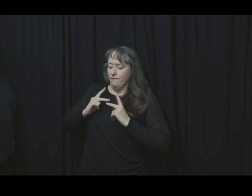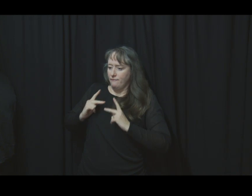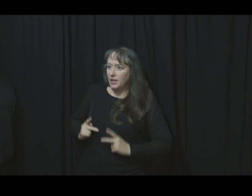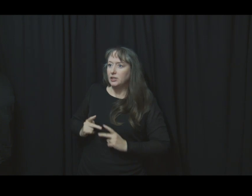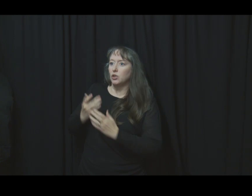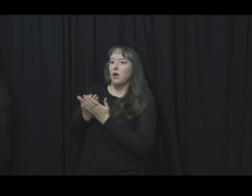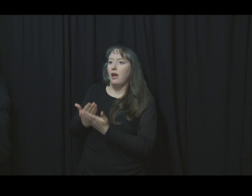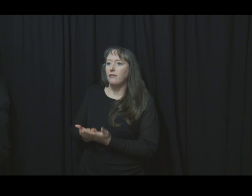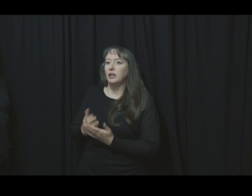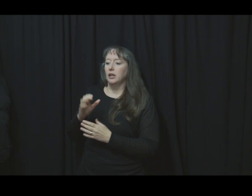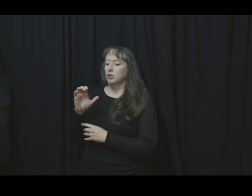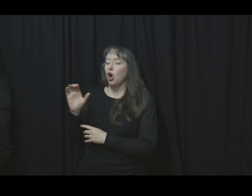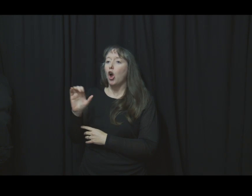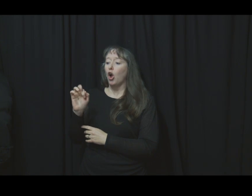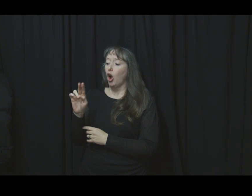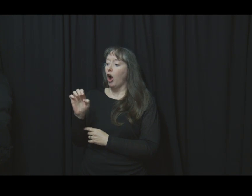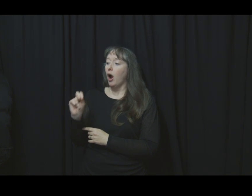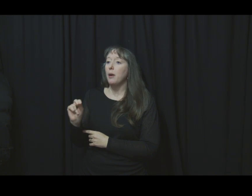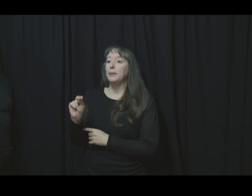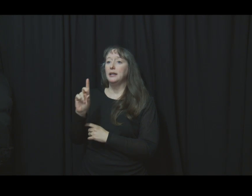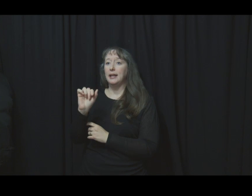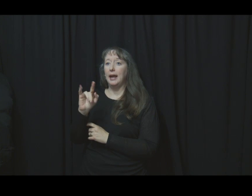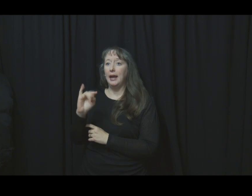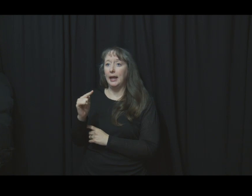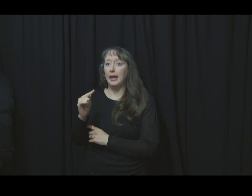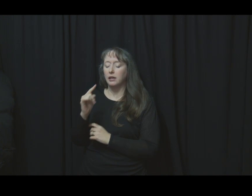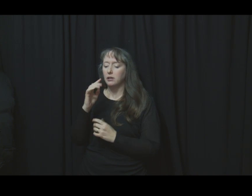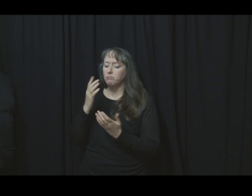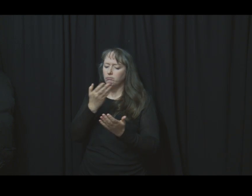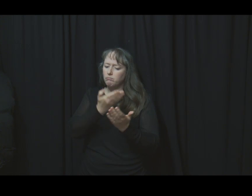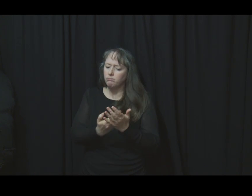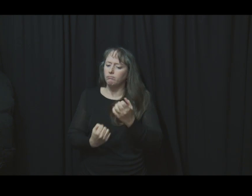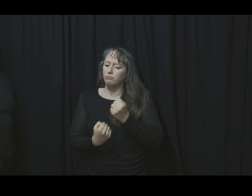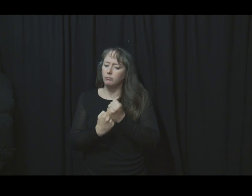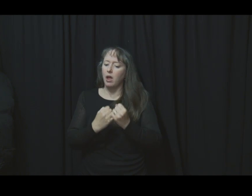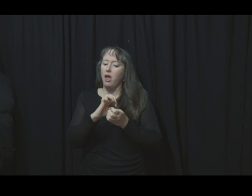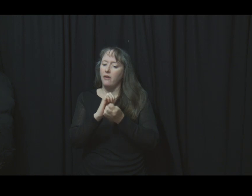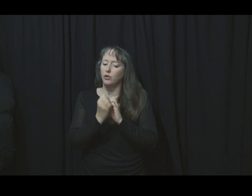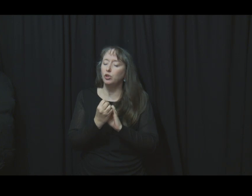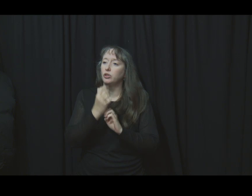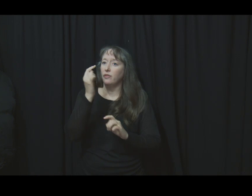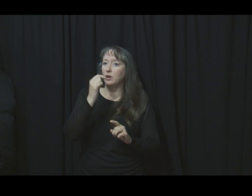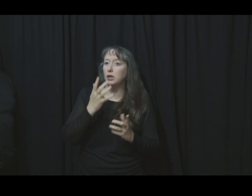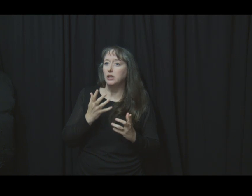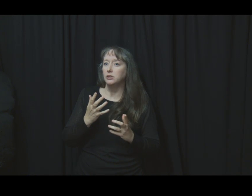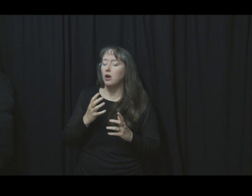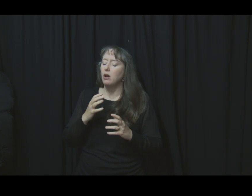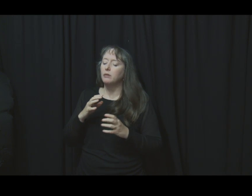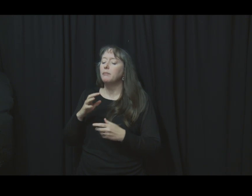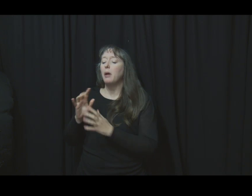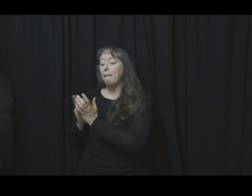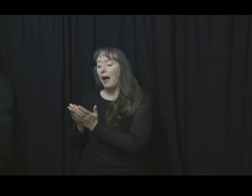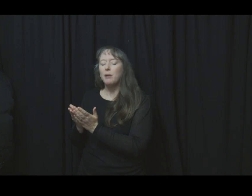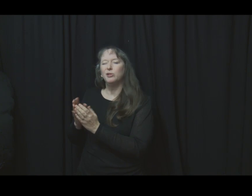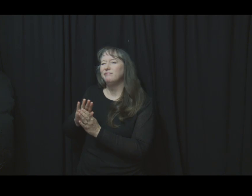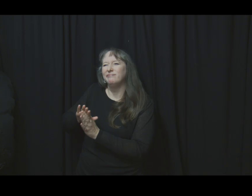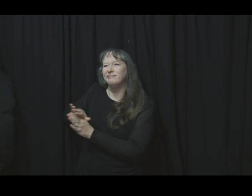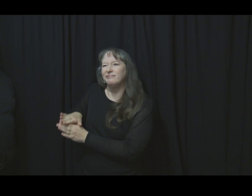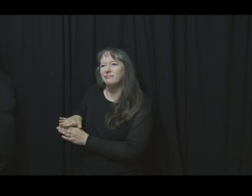fossils, to support evolutionary theory. What evidence besides the literal word of the Bible supports